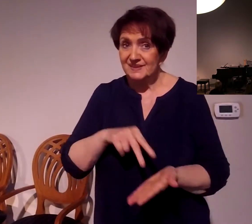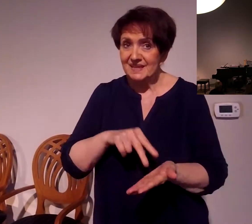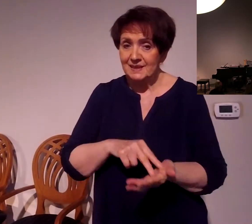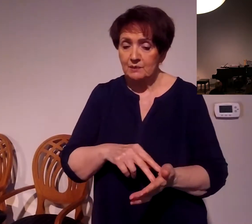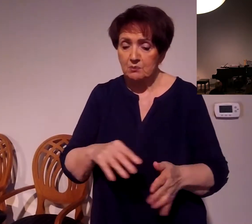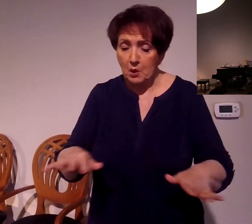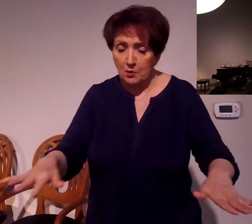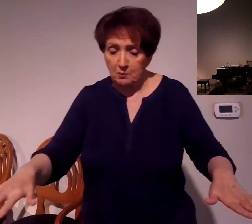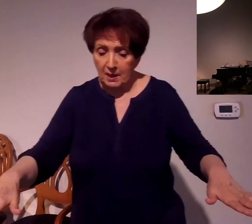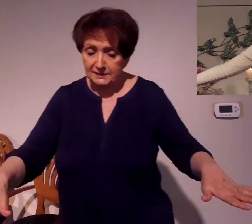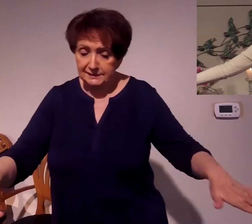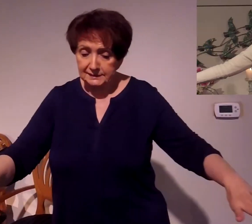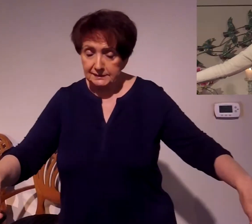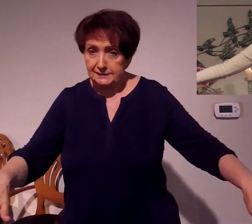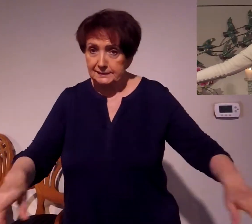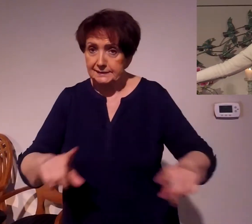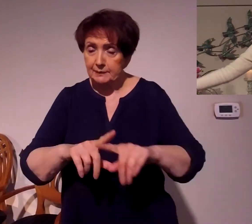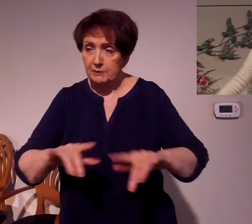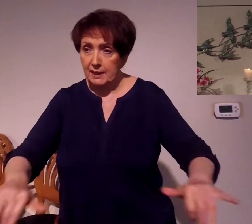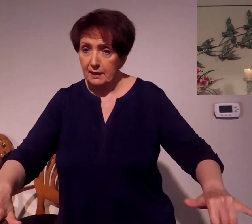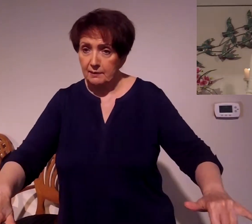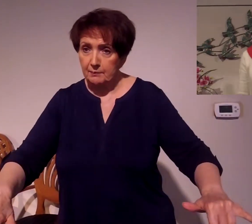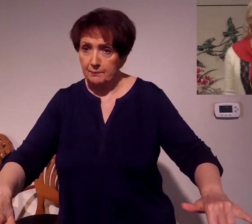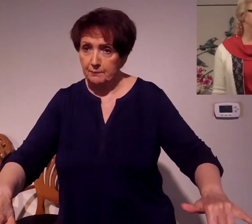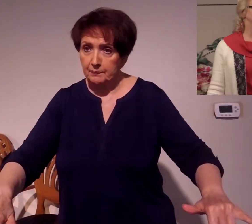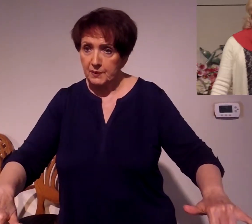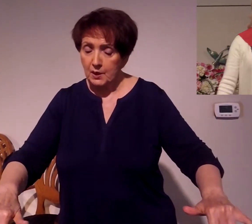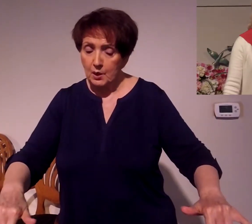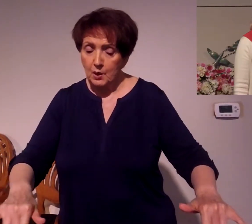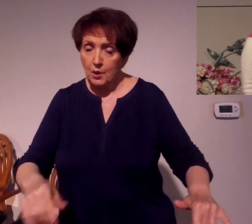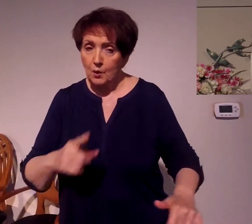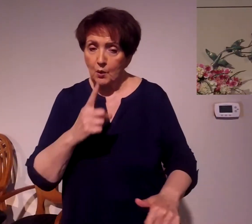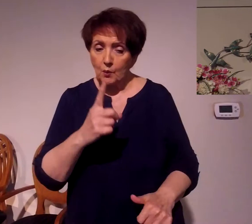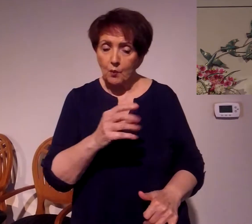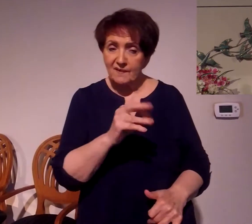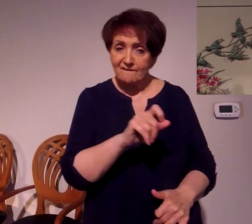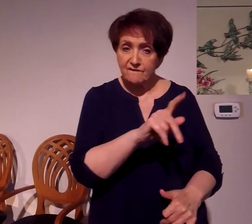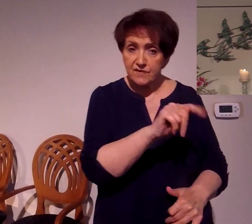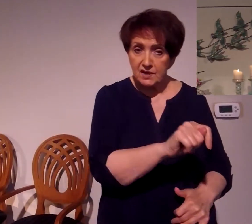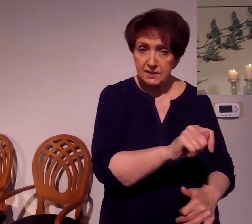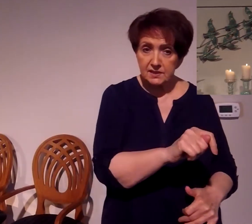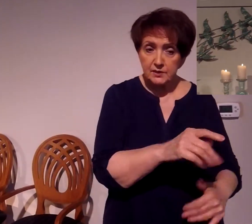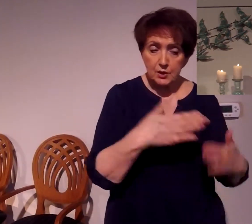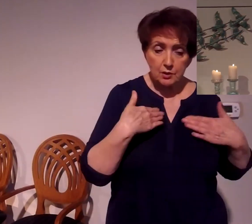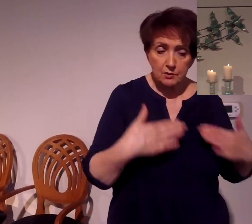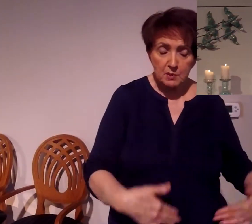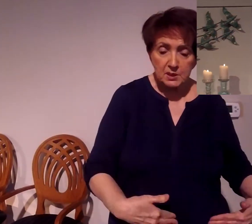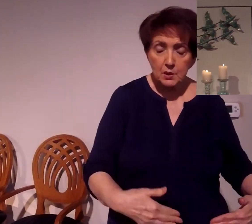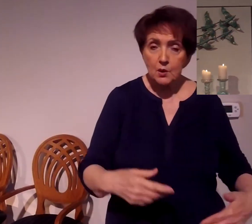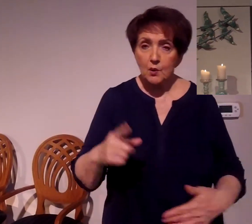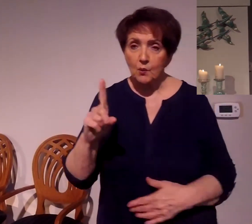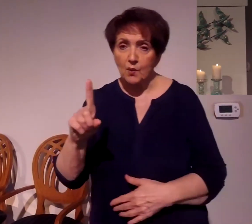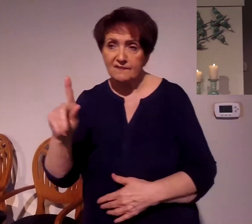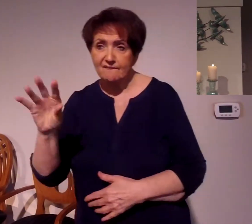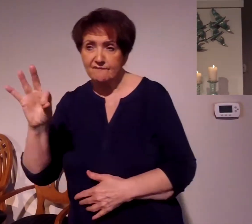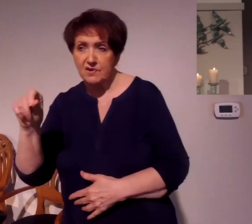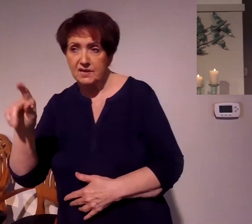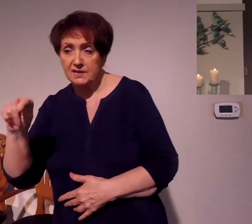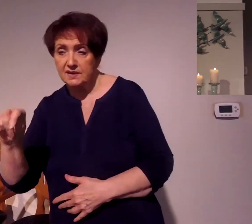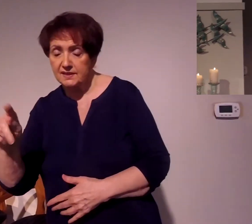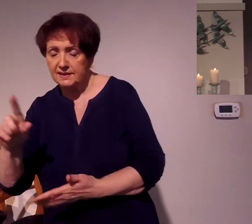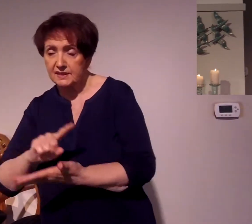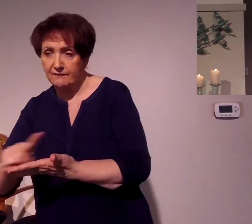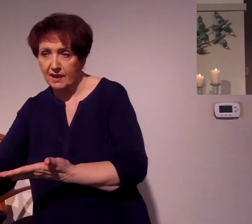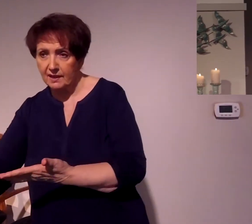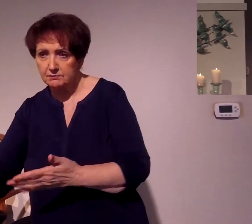same time. One foot in either realm, the both and, the fabulous both and paradox. So I'm